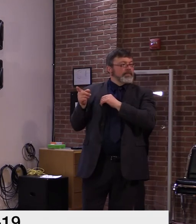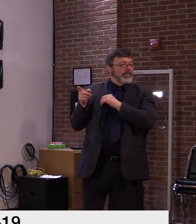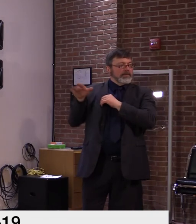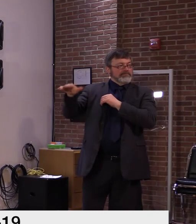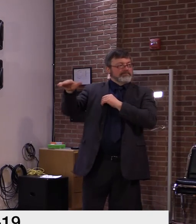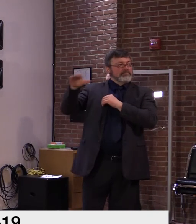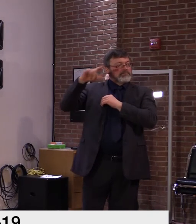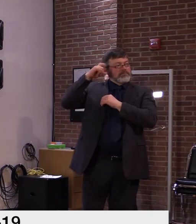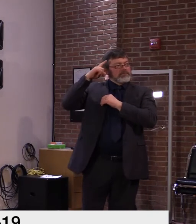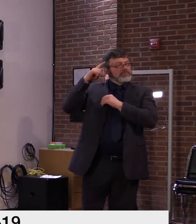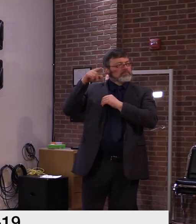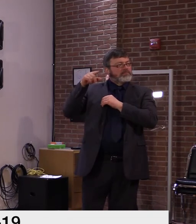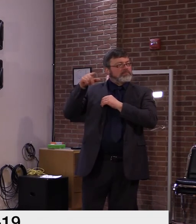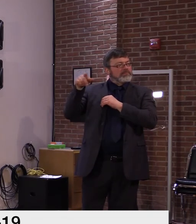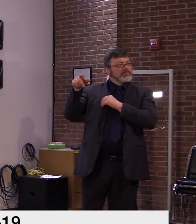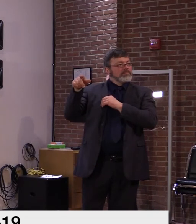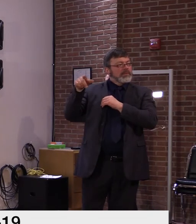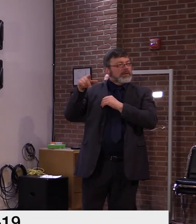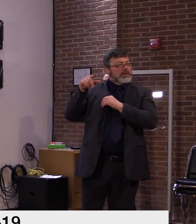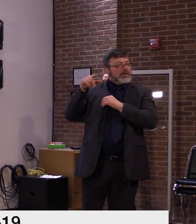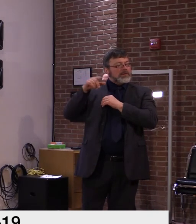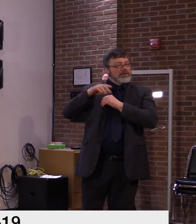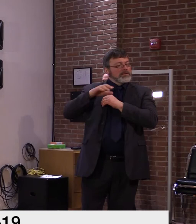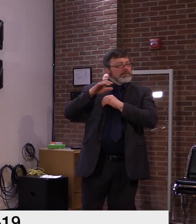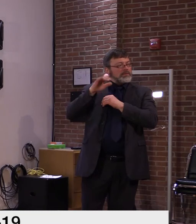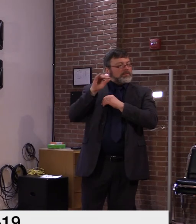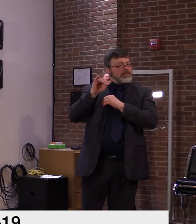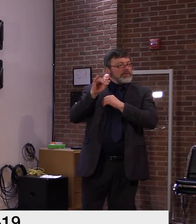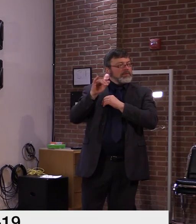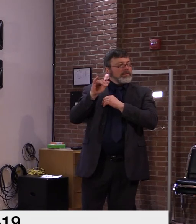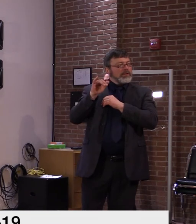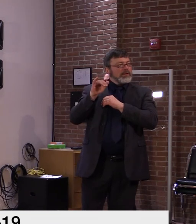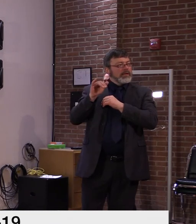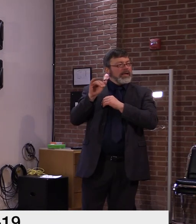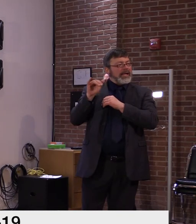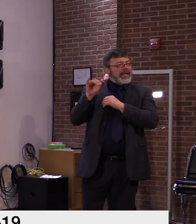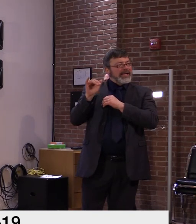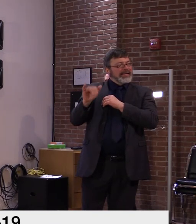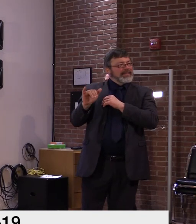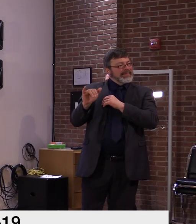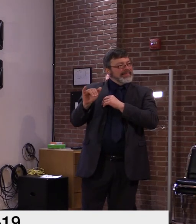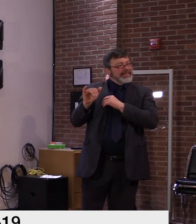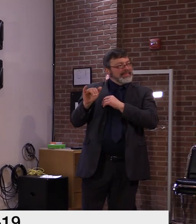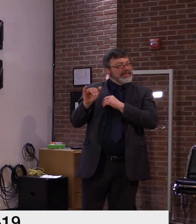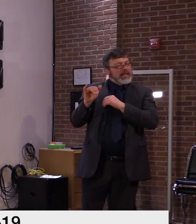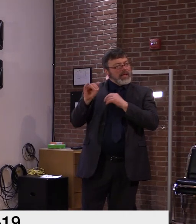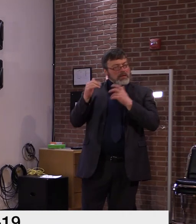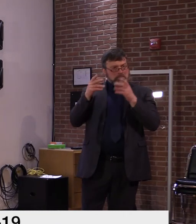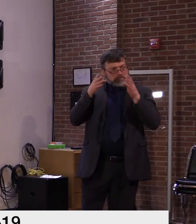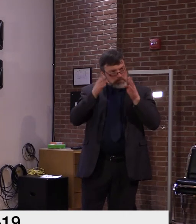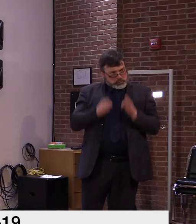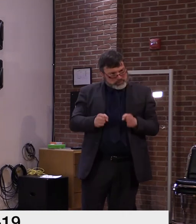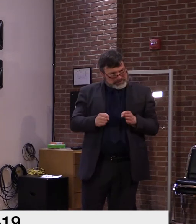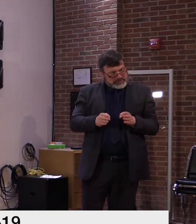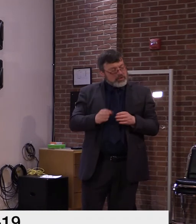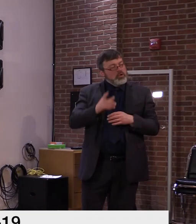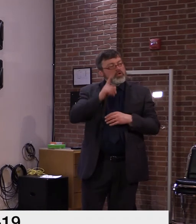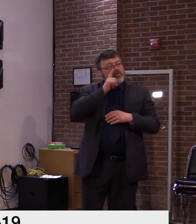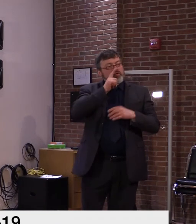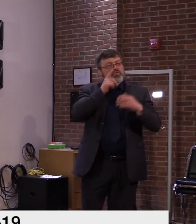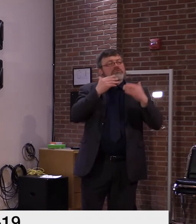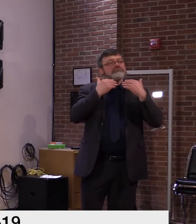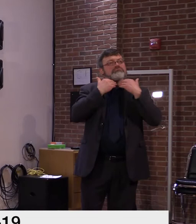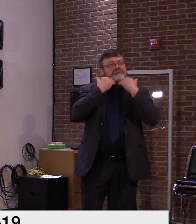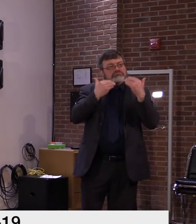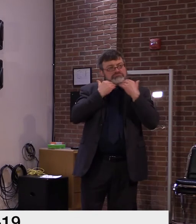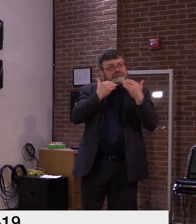a lawmaker, do you think this should be criminal to ignore guidance and continue to